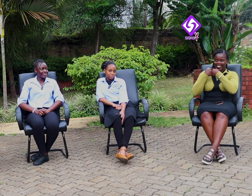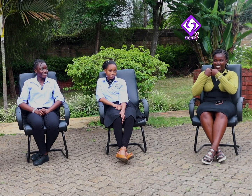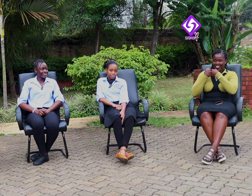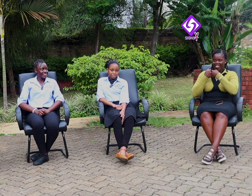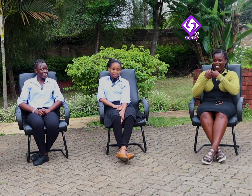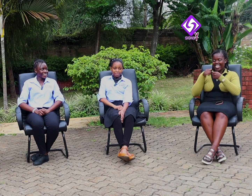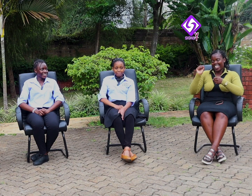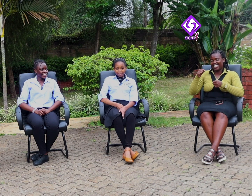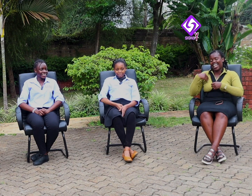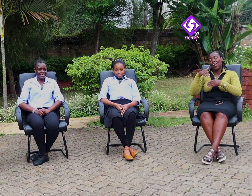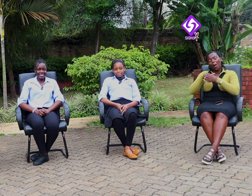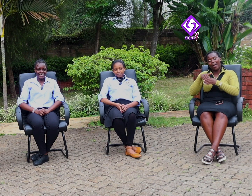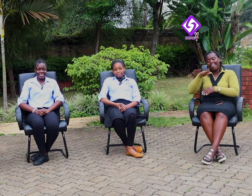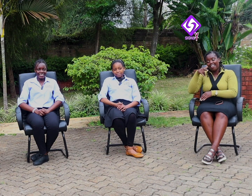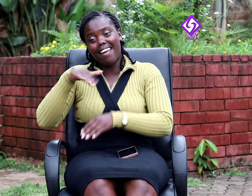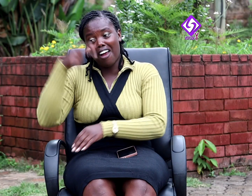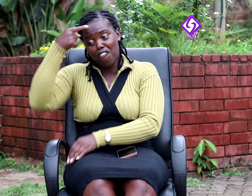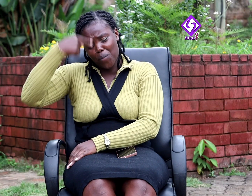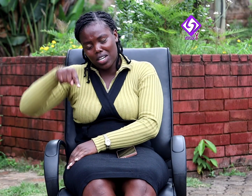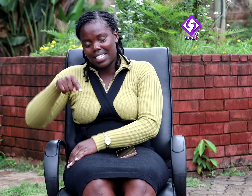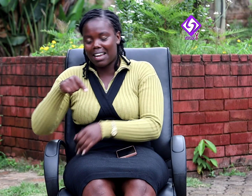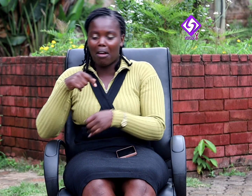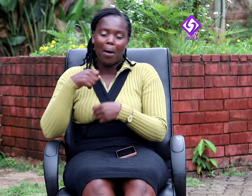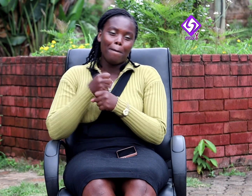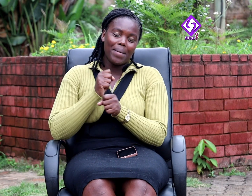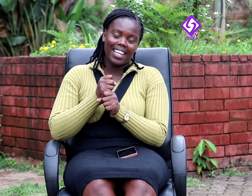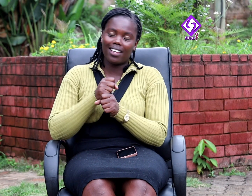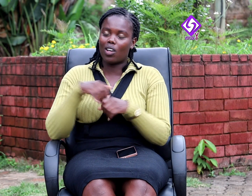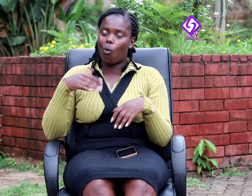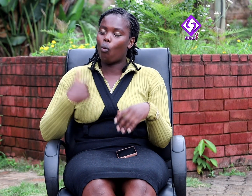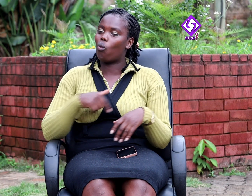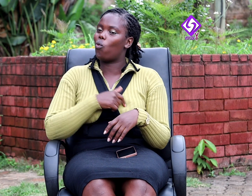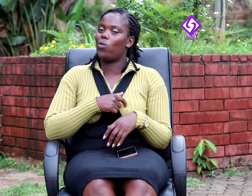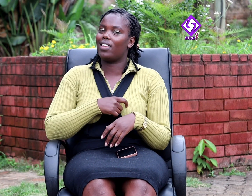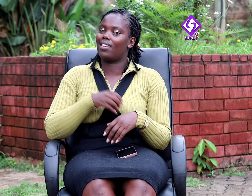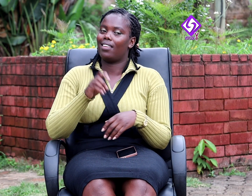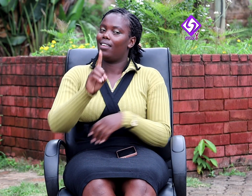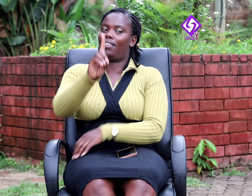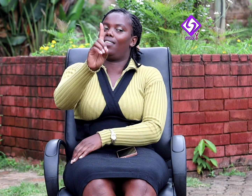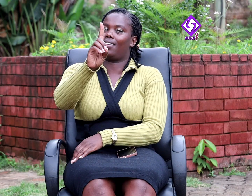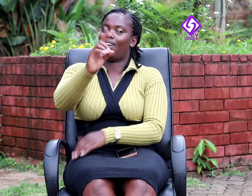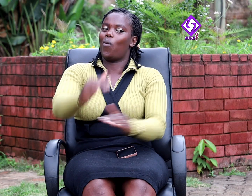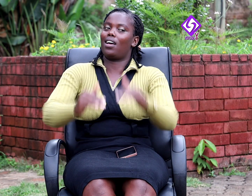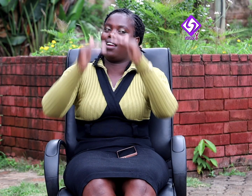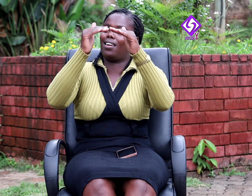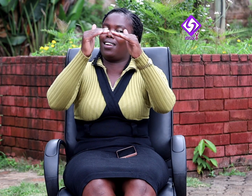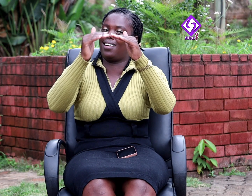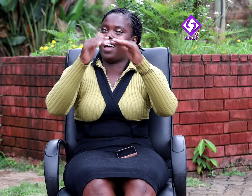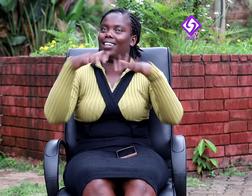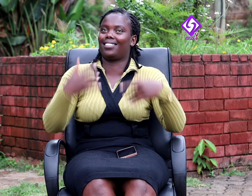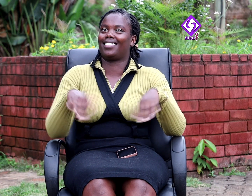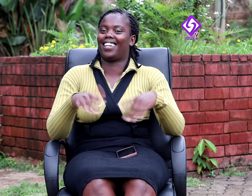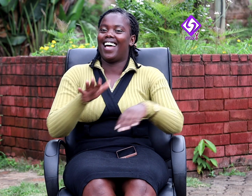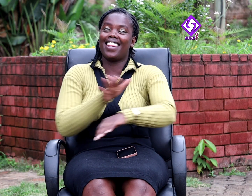Yes, we are always in front in most of the things, especially our policies are very good. In making